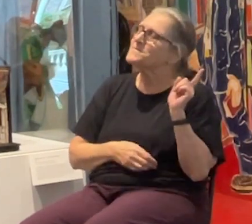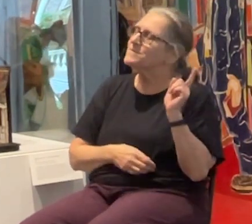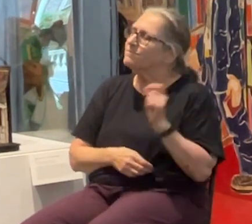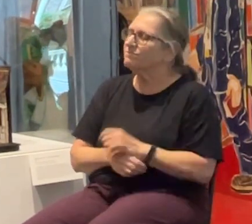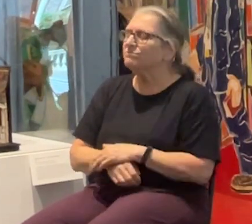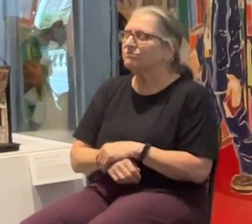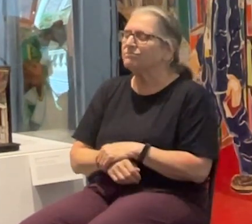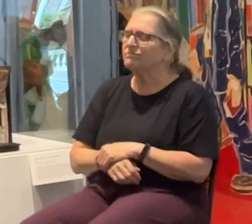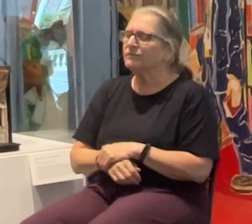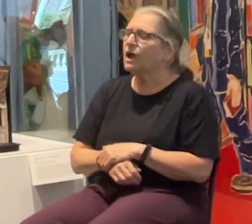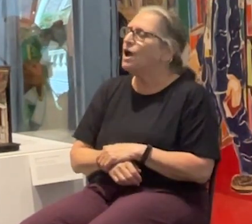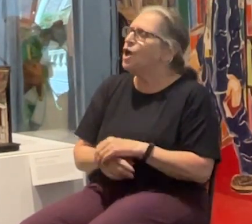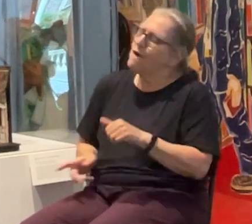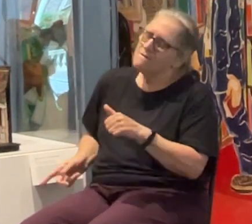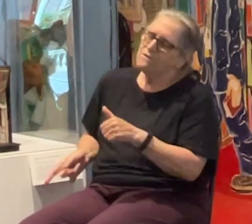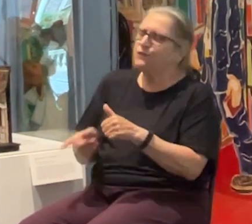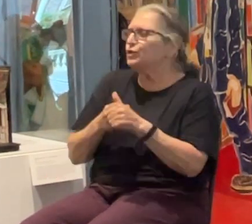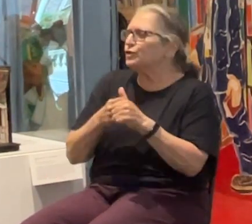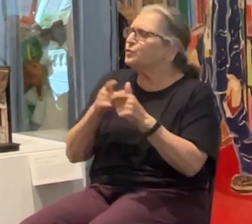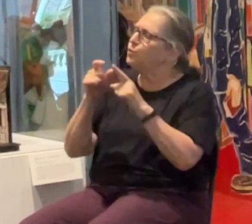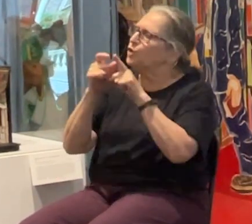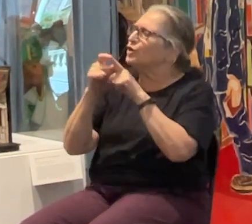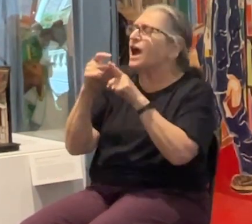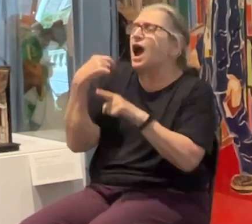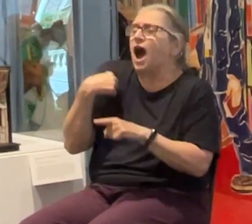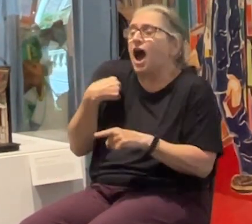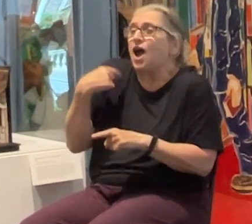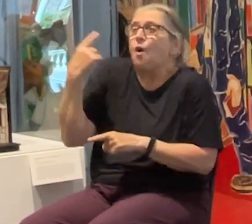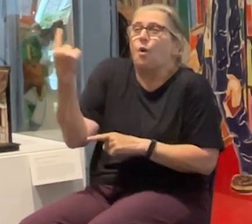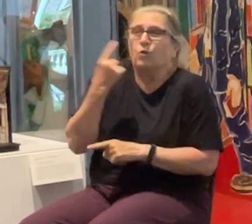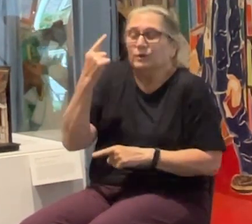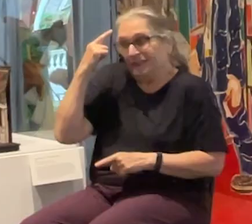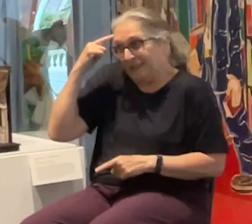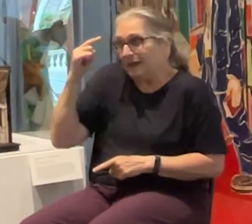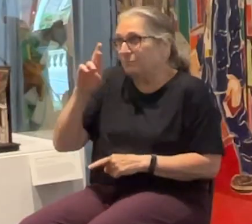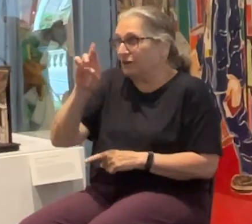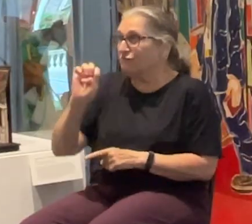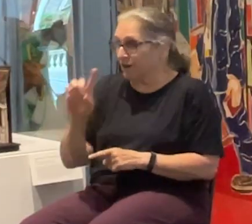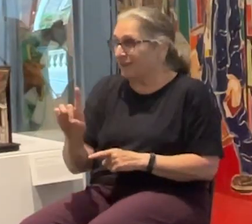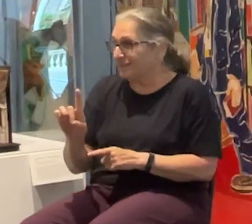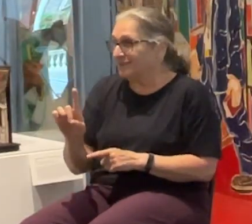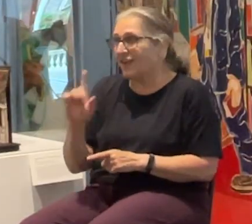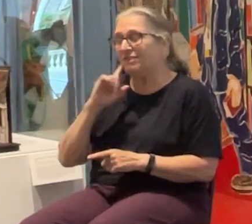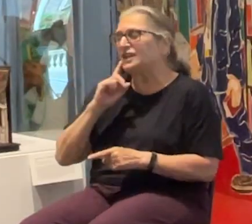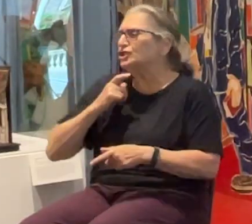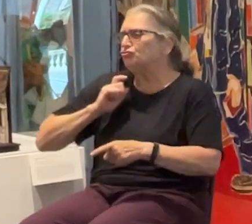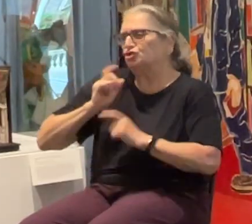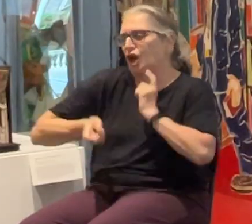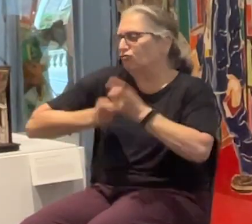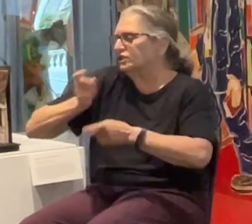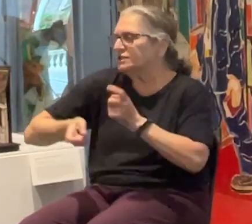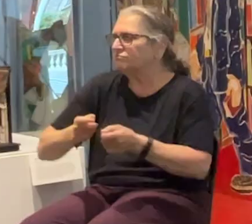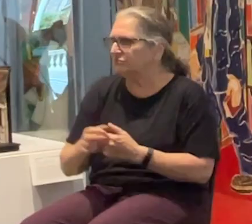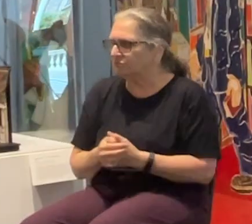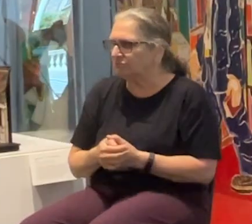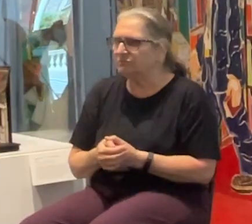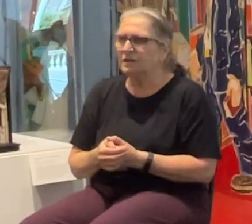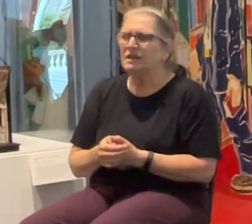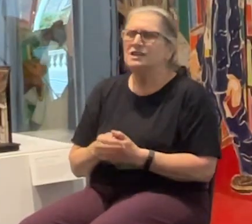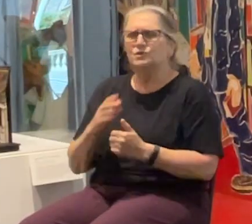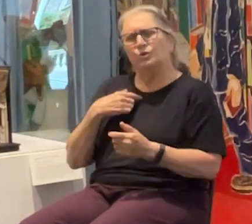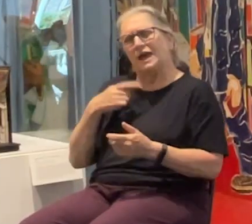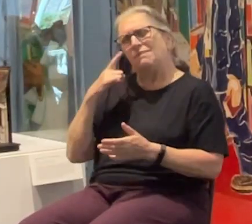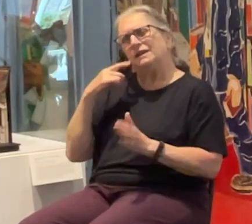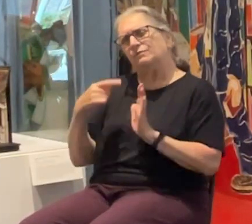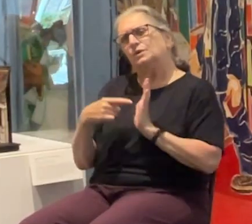really the first word I always think about when I talk about him is generous. So that, going back to what I said, is in terms of my sense of modeling